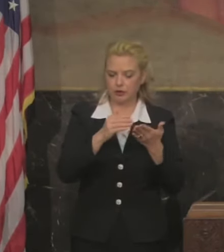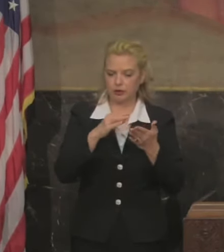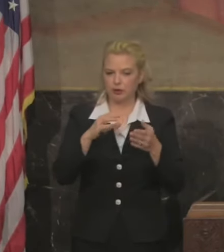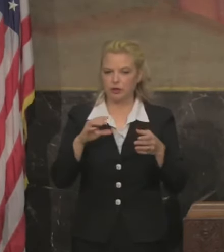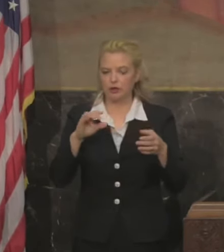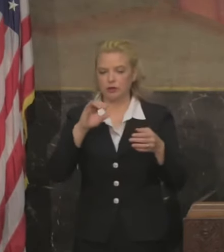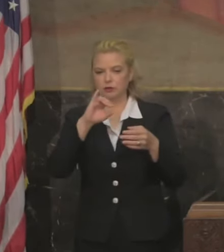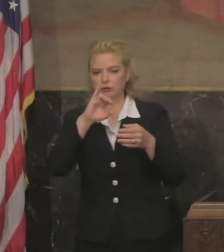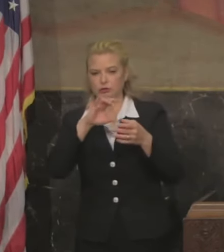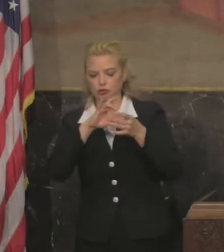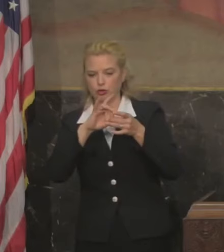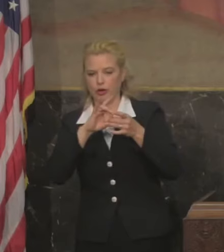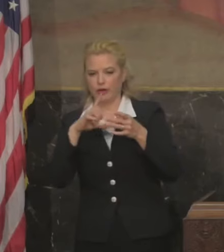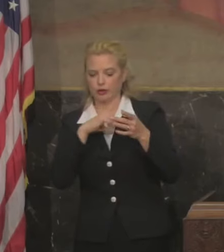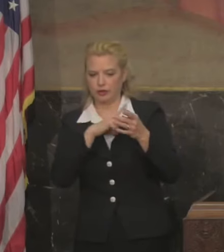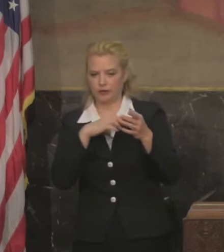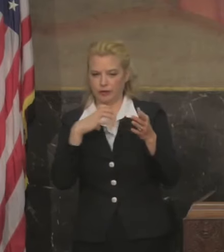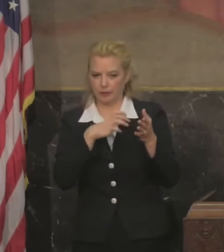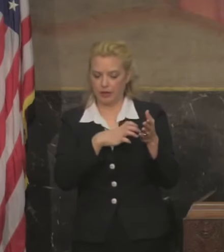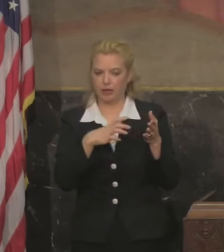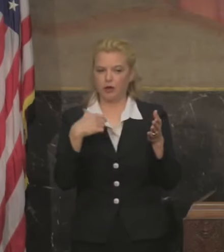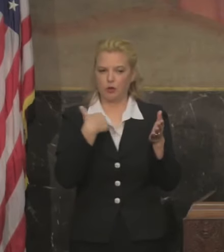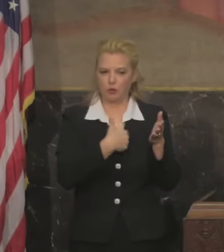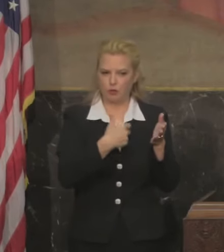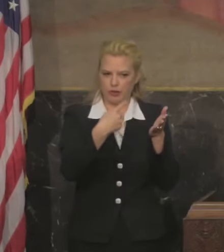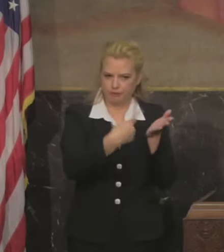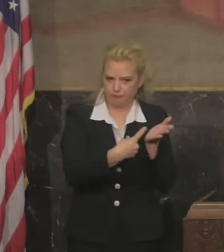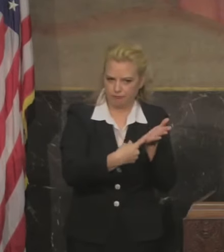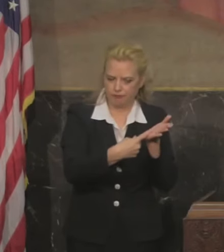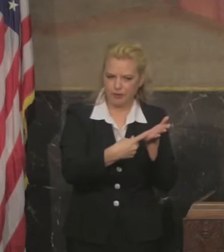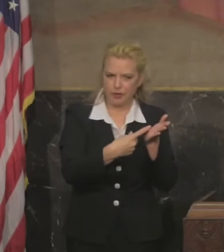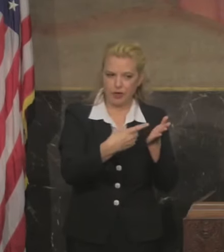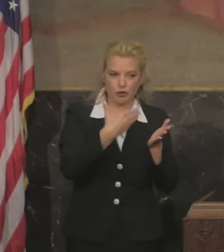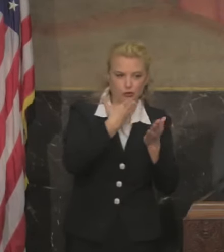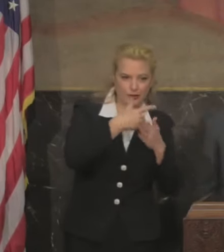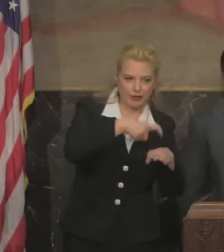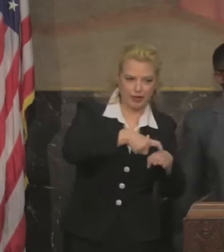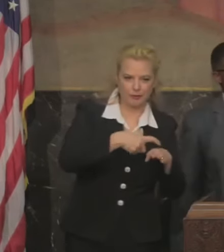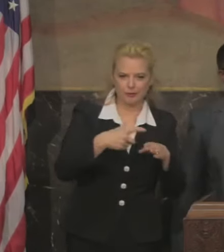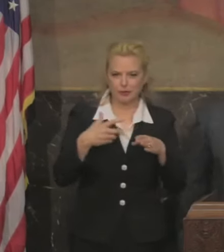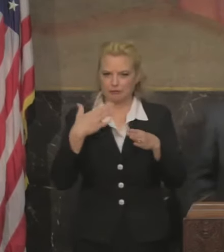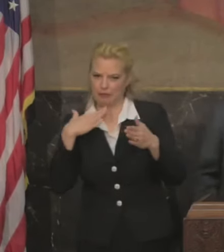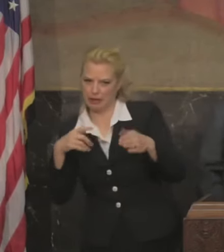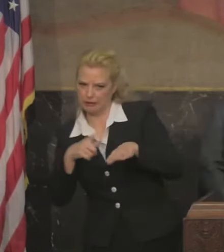on the Budget, we talked about the best of times and the worst of times, and this is kind of the manifestation of that. We're